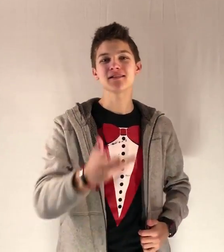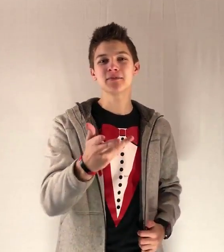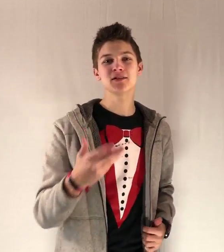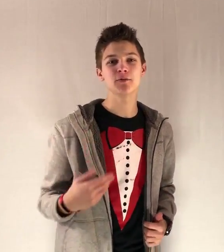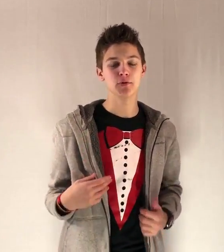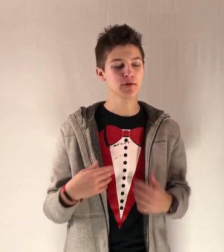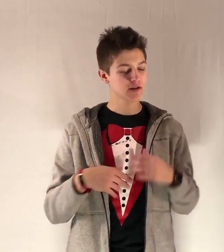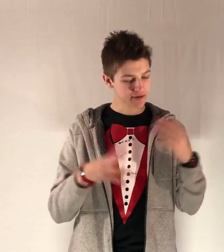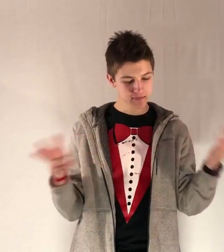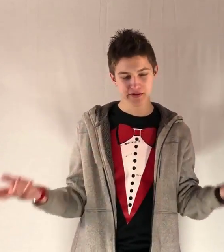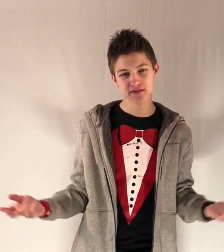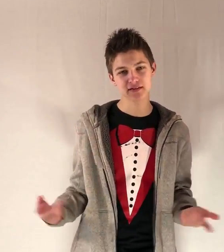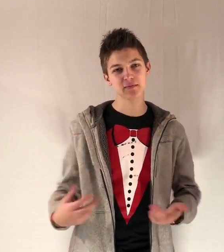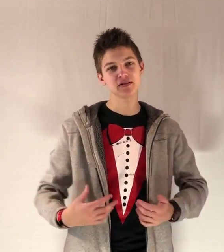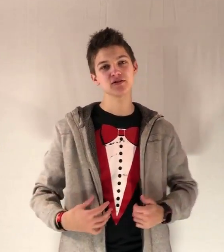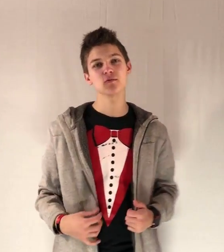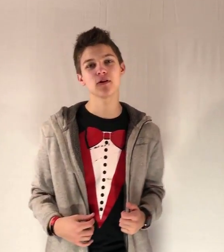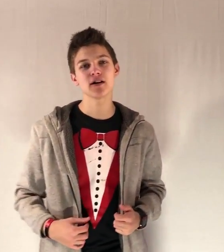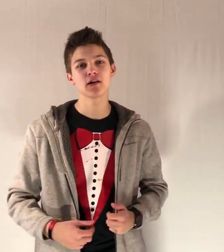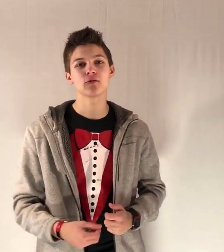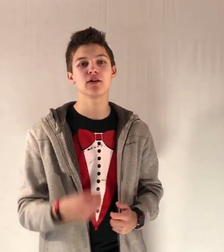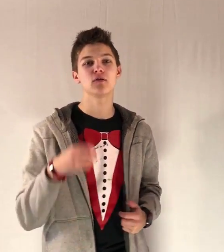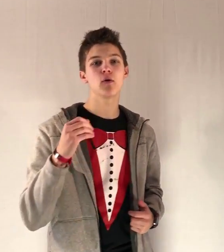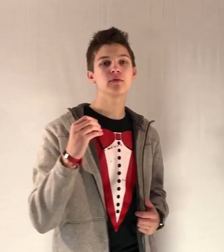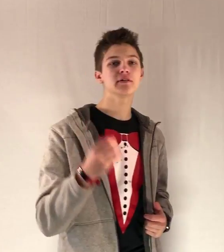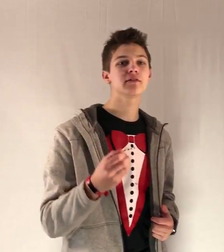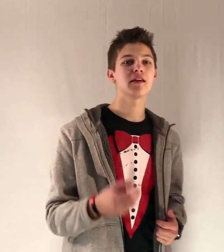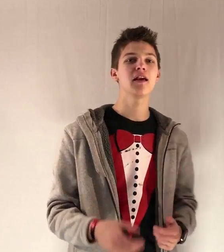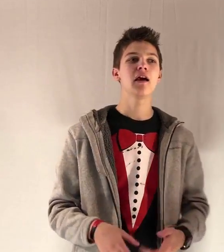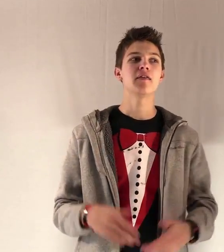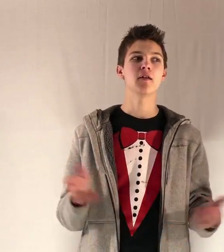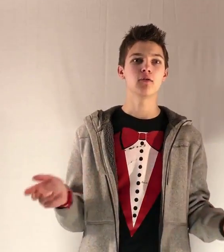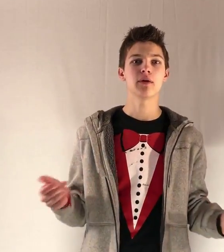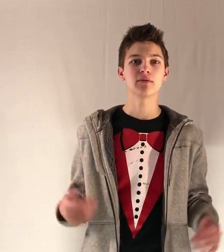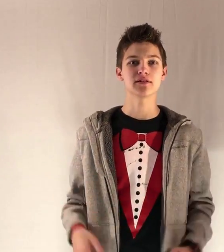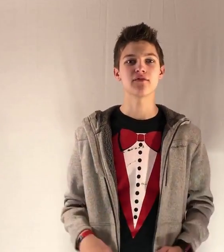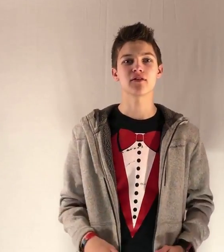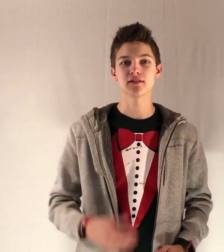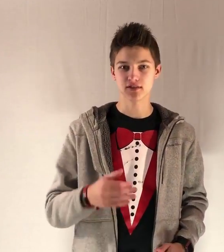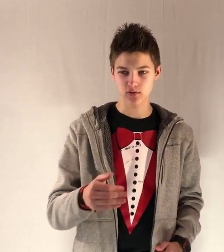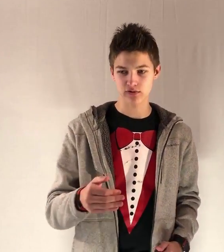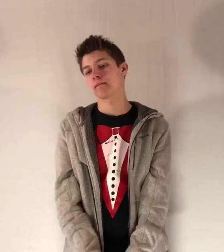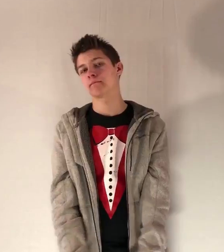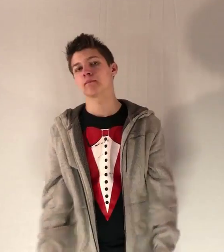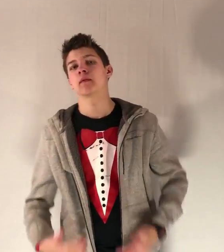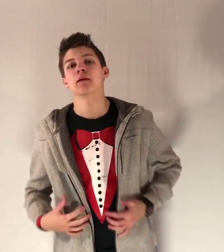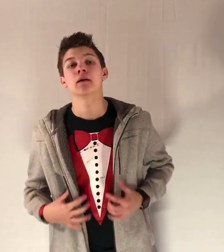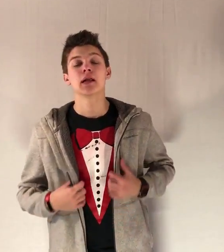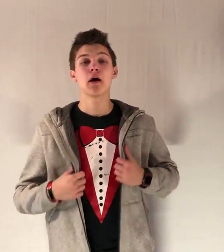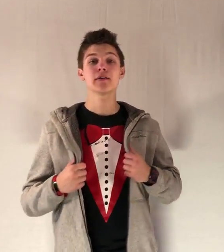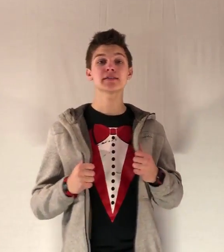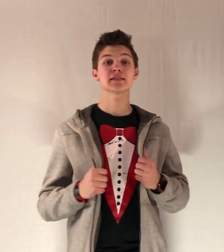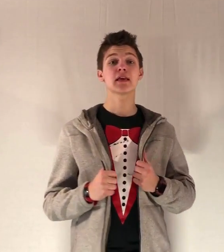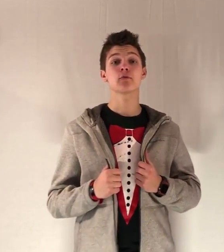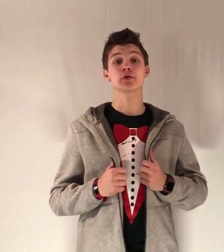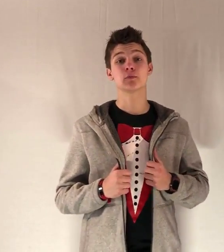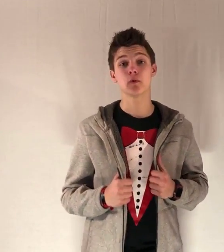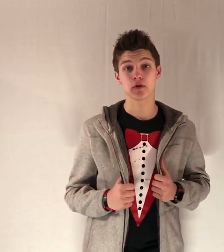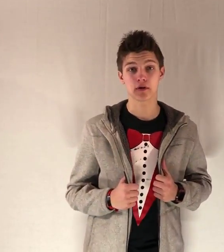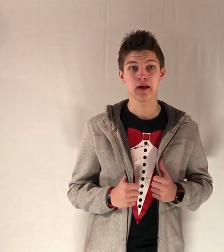you. You can customize this as much as you want and create your own little thing that no one will be able to decipher because it's yours. Now, how does this language work?